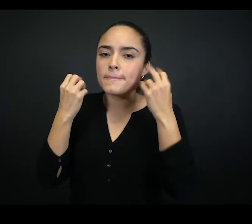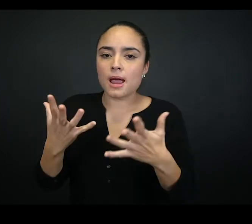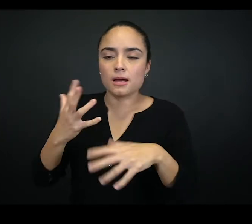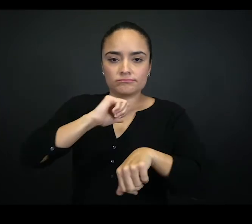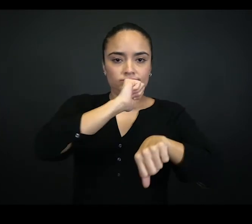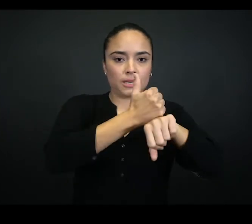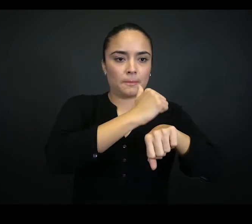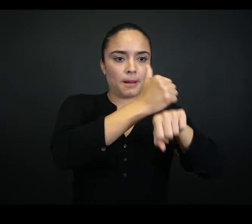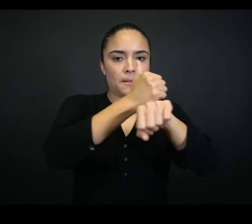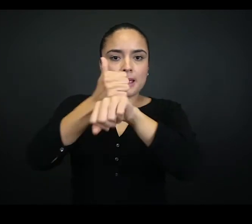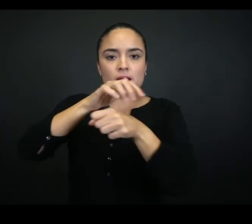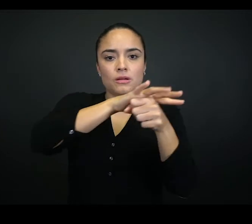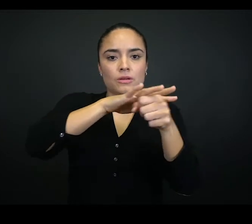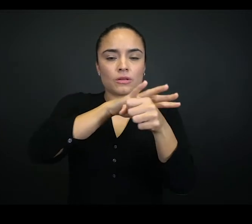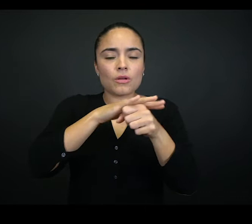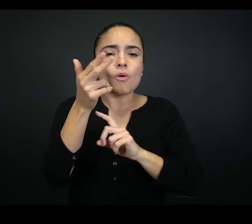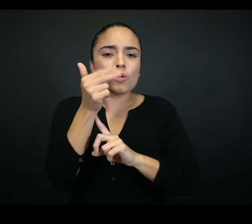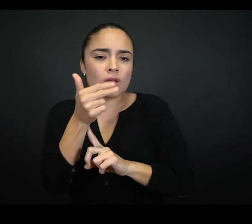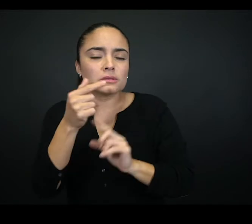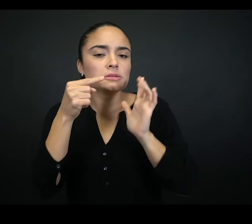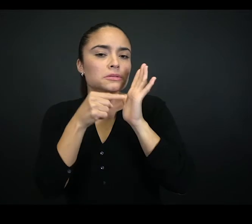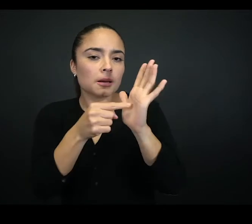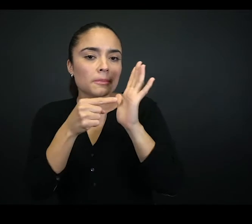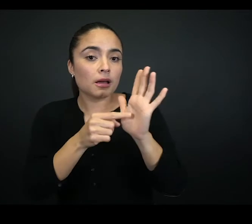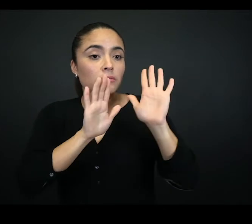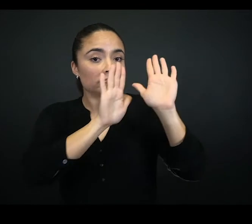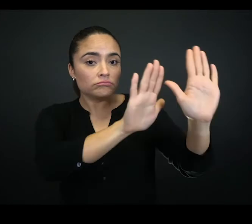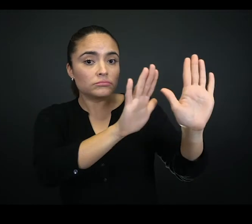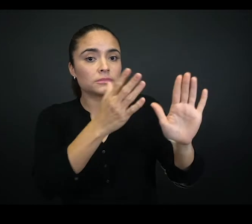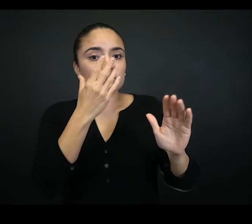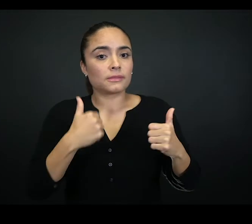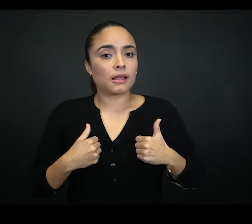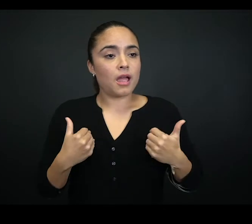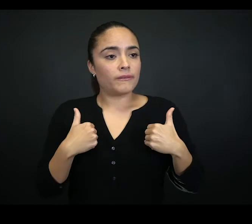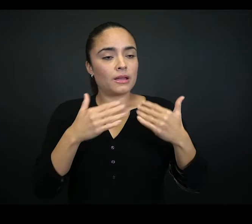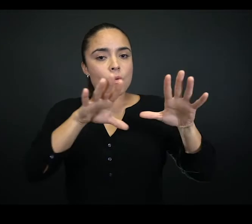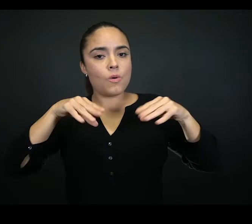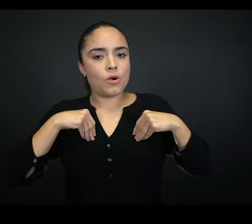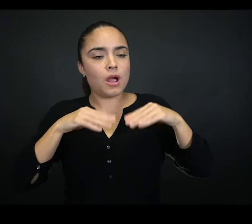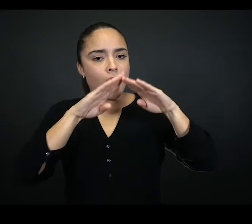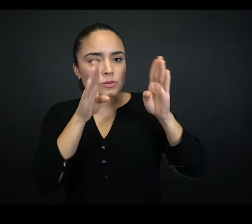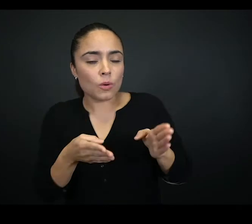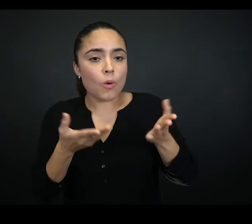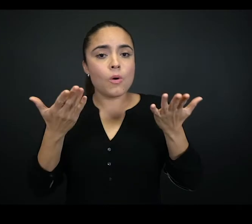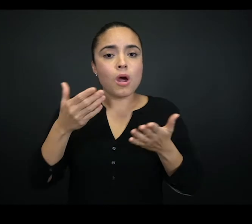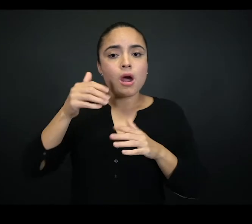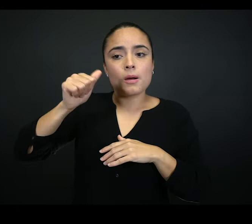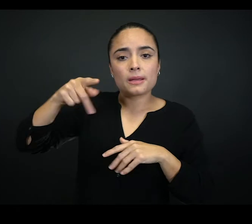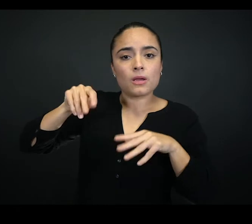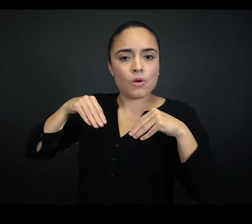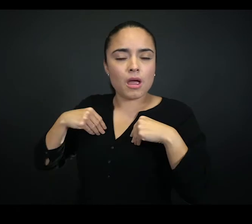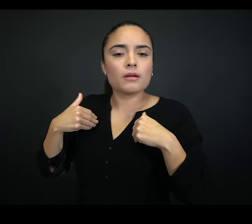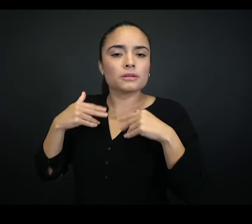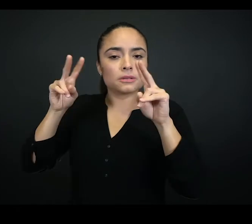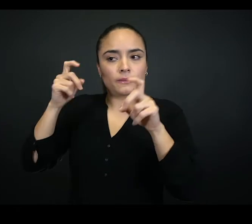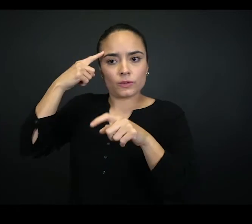very isolated, or they may be, normally this is their community and they're moved somewhere in North York.